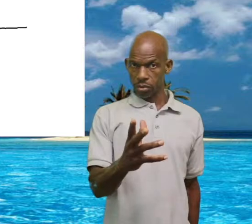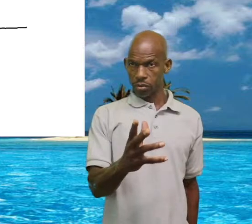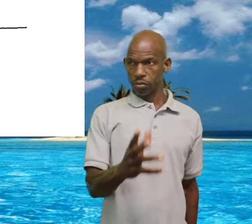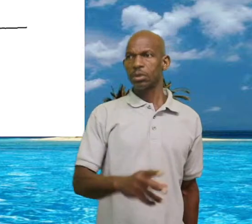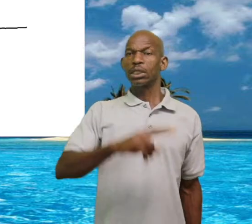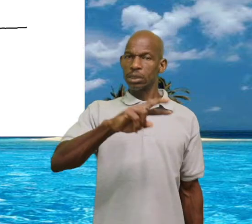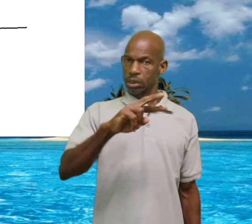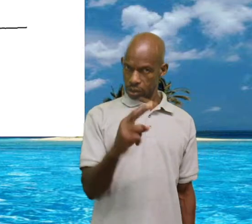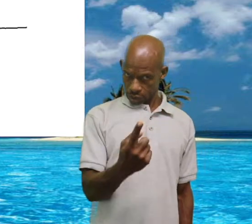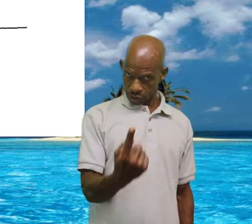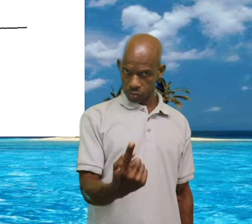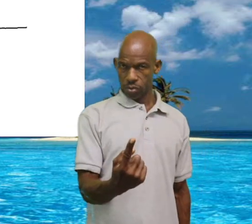beautiful,